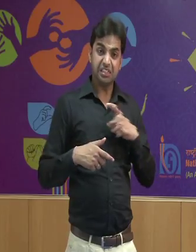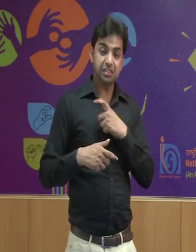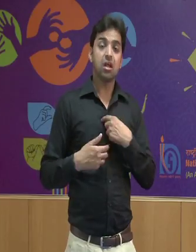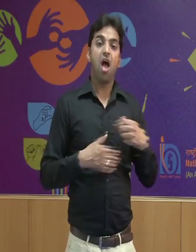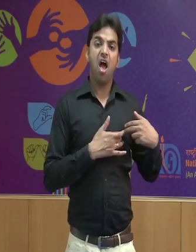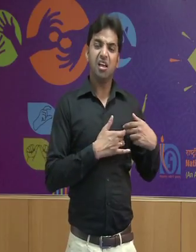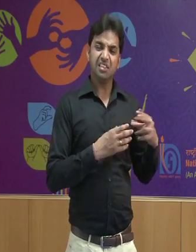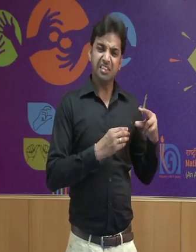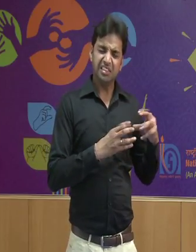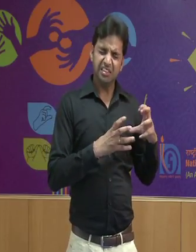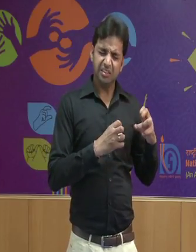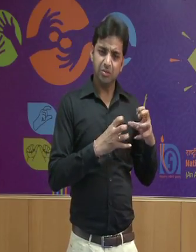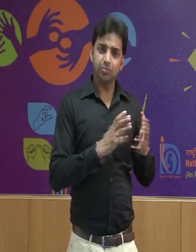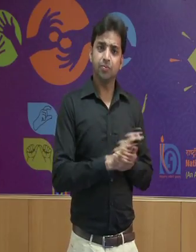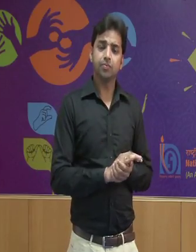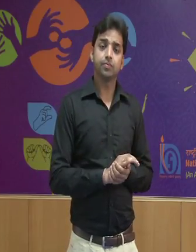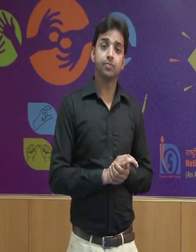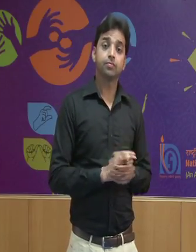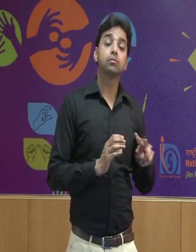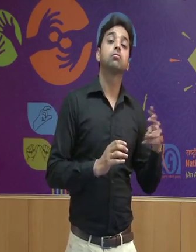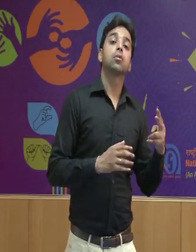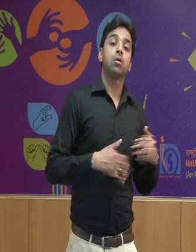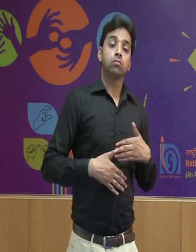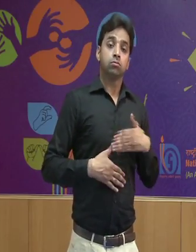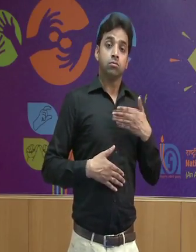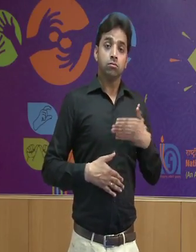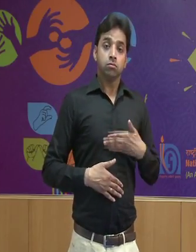disease, and breathing problem.